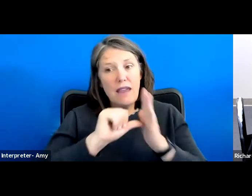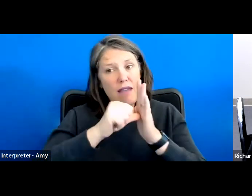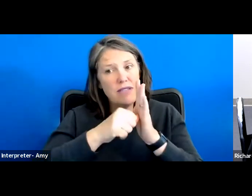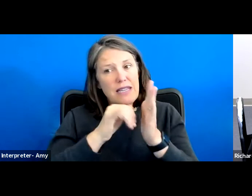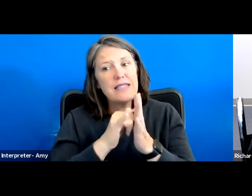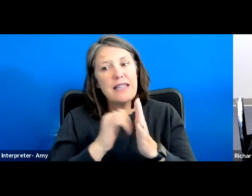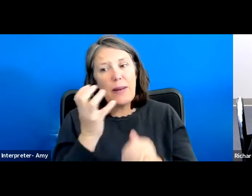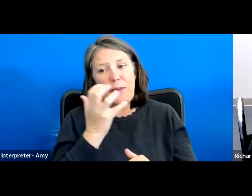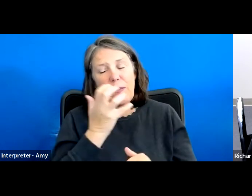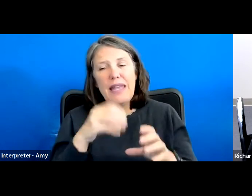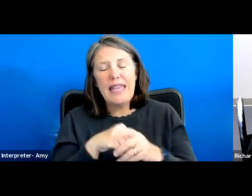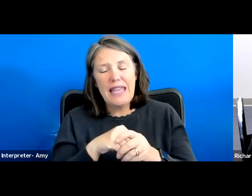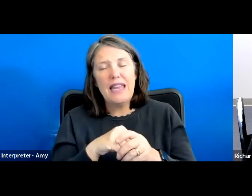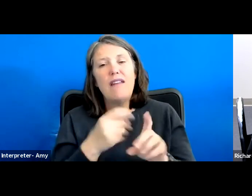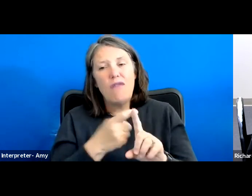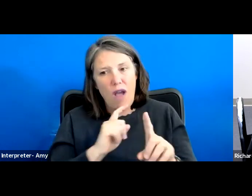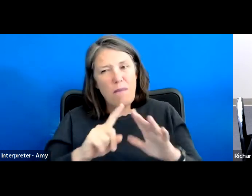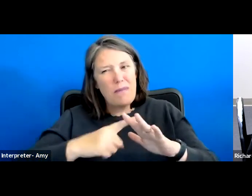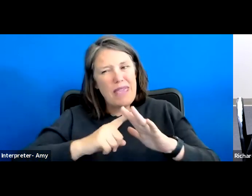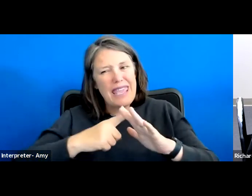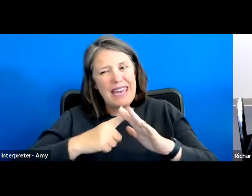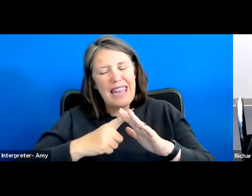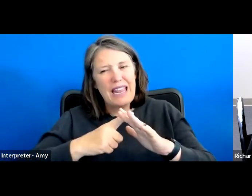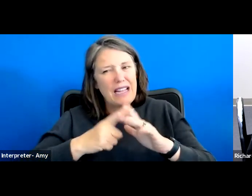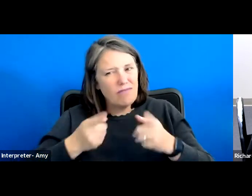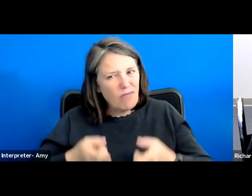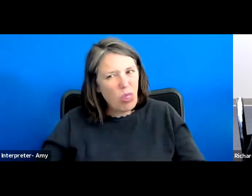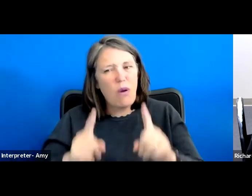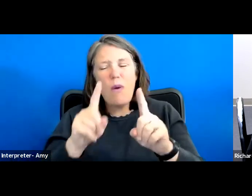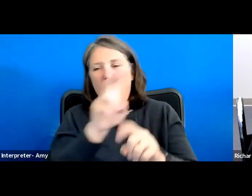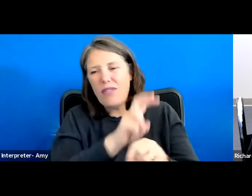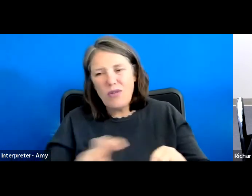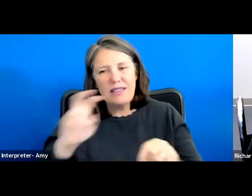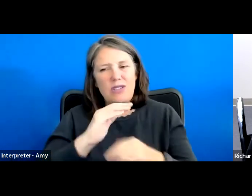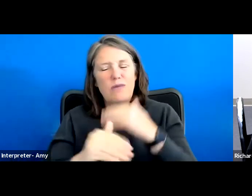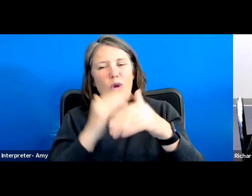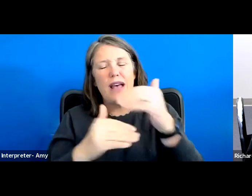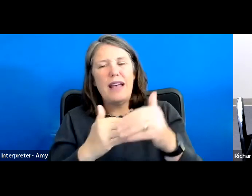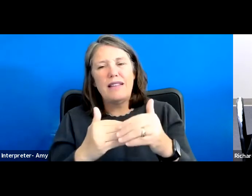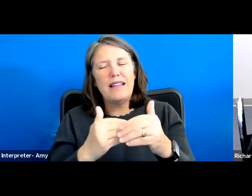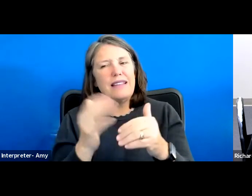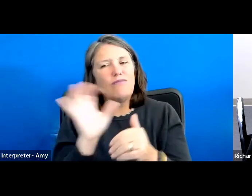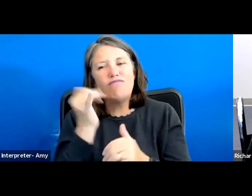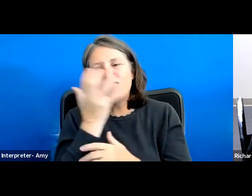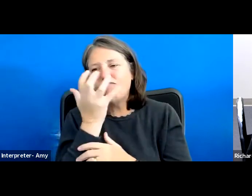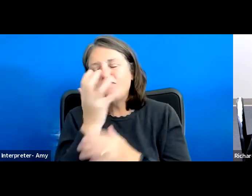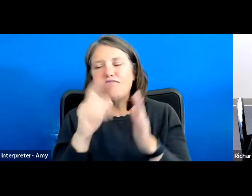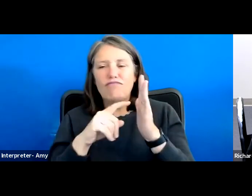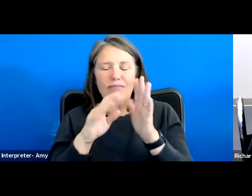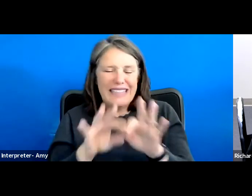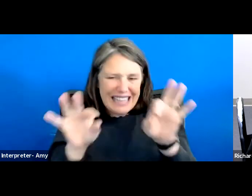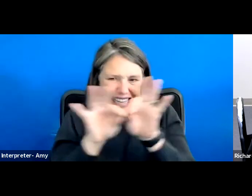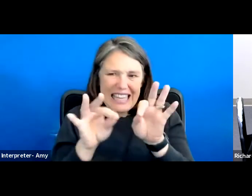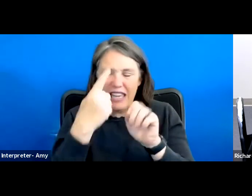that from the very beginning throughout the whole transition process. It's such a key for,